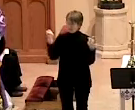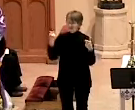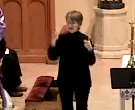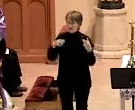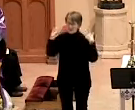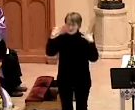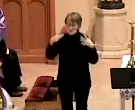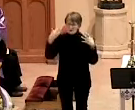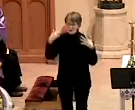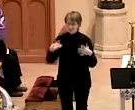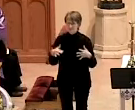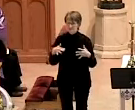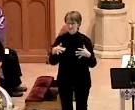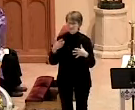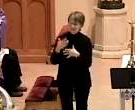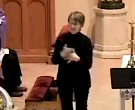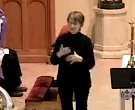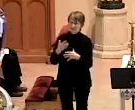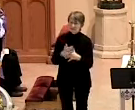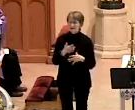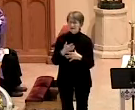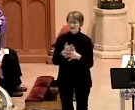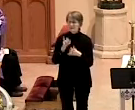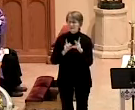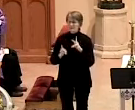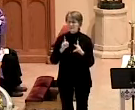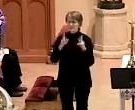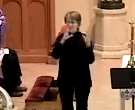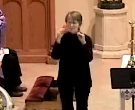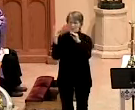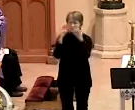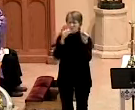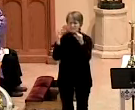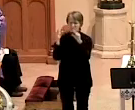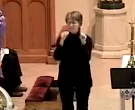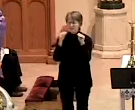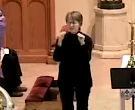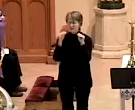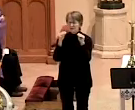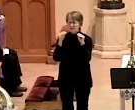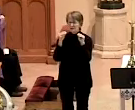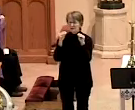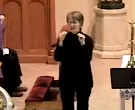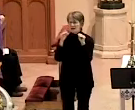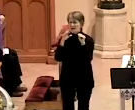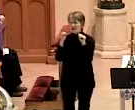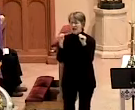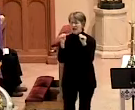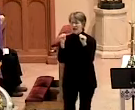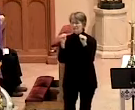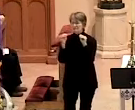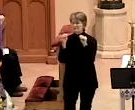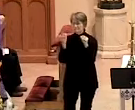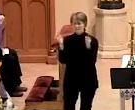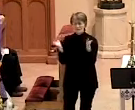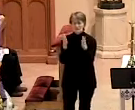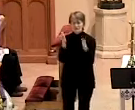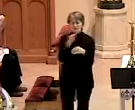that noise. People talk all over the place to fast. And I always